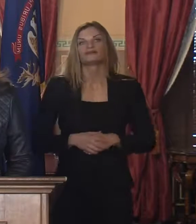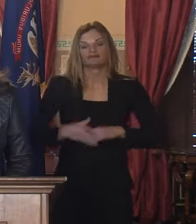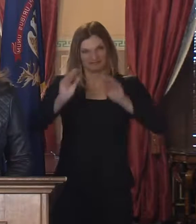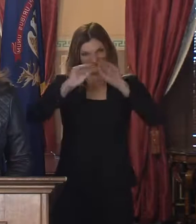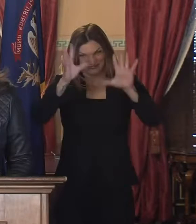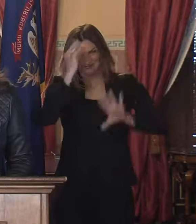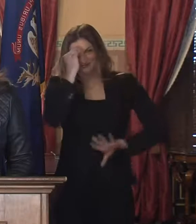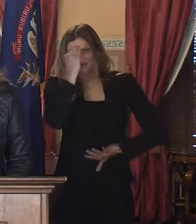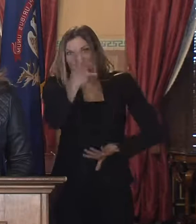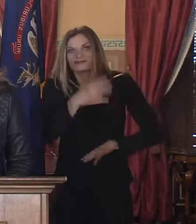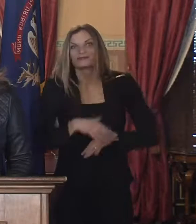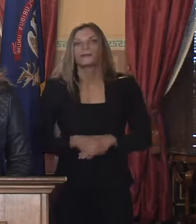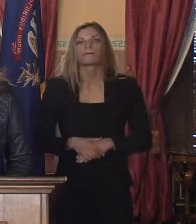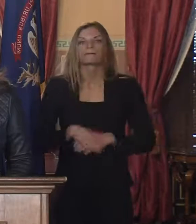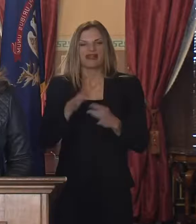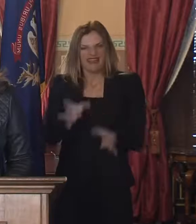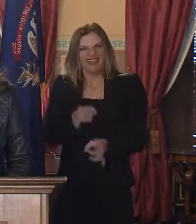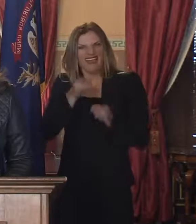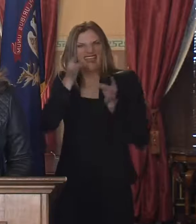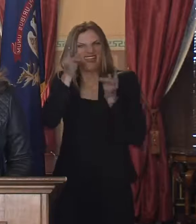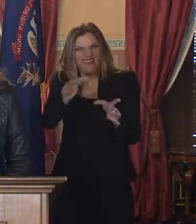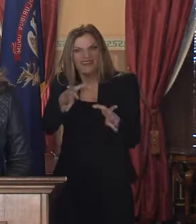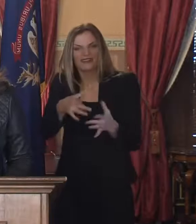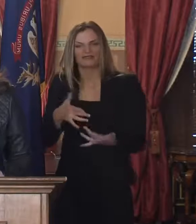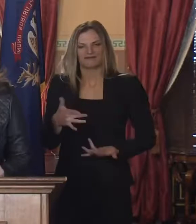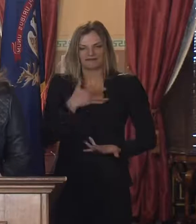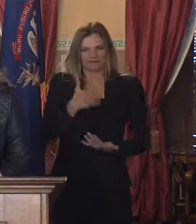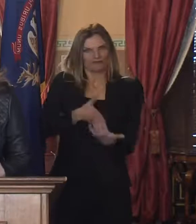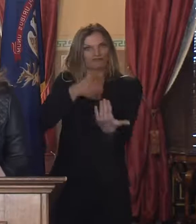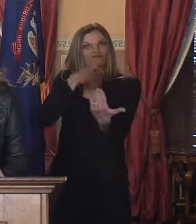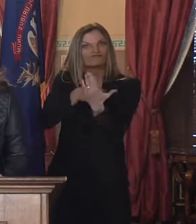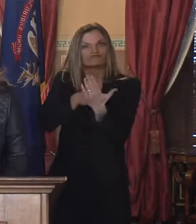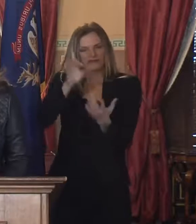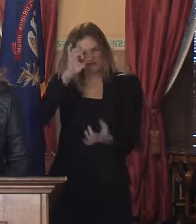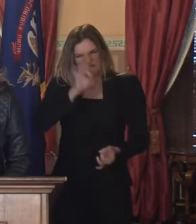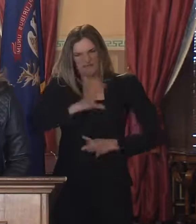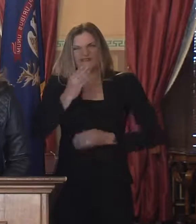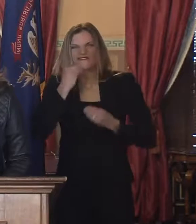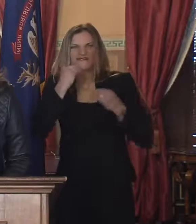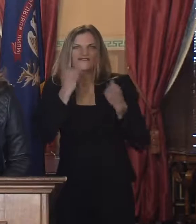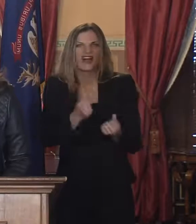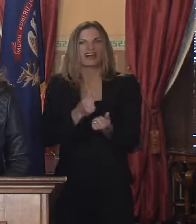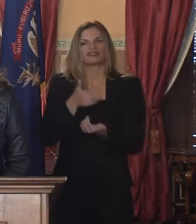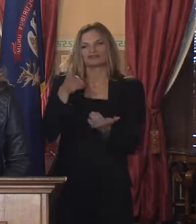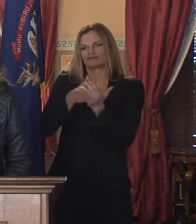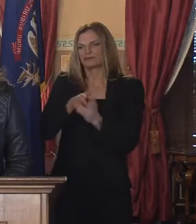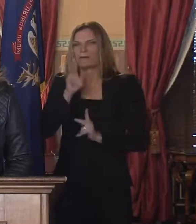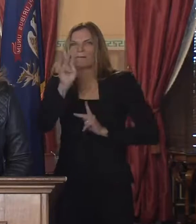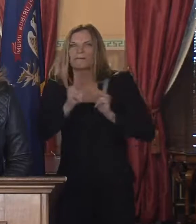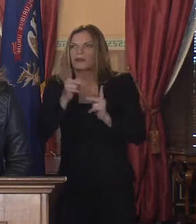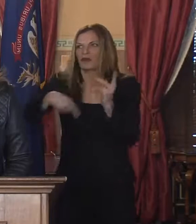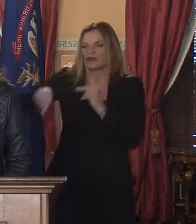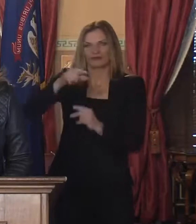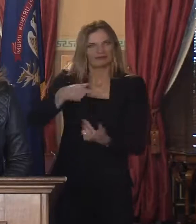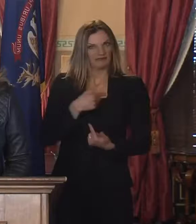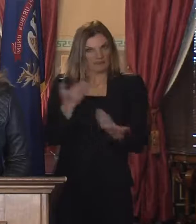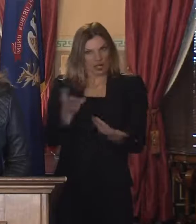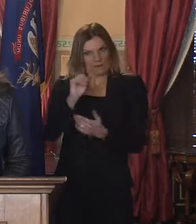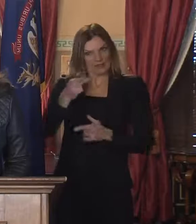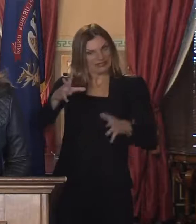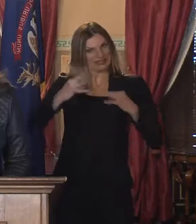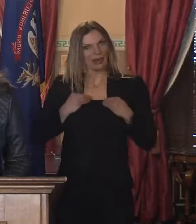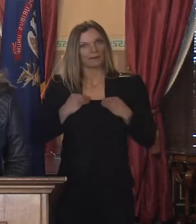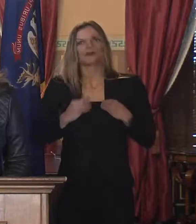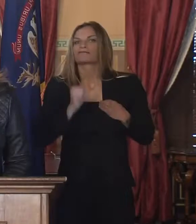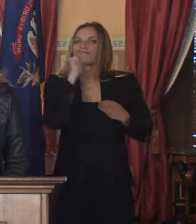and clear. Hatred, bigotry, and violence have no place in the great state of Michigan.